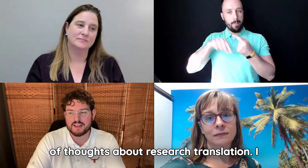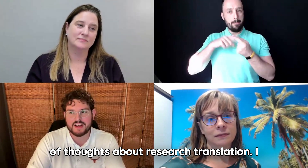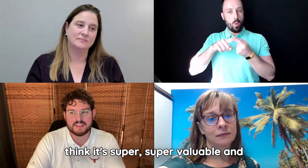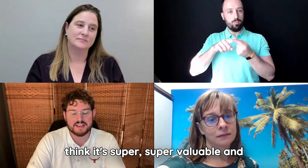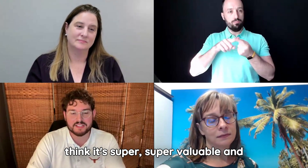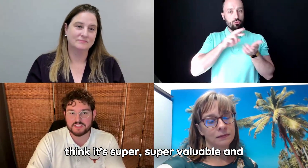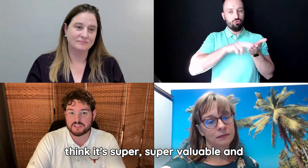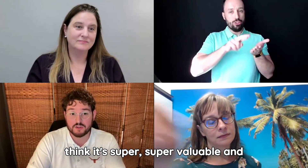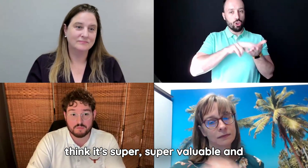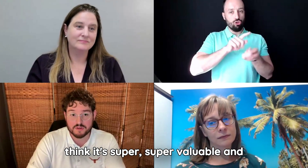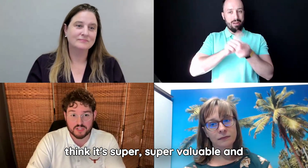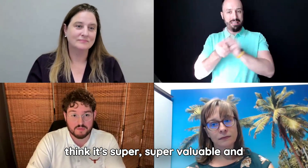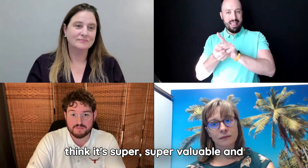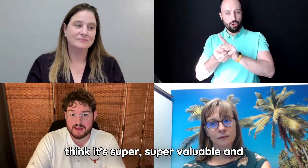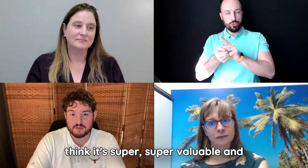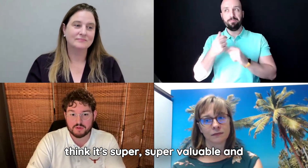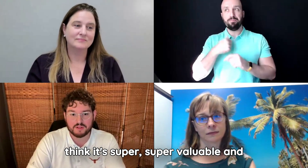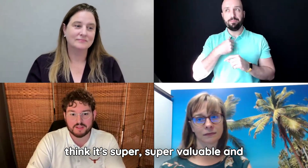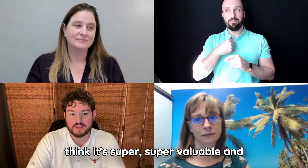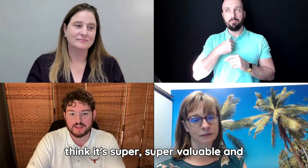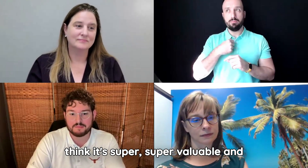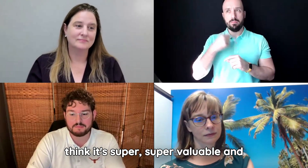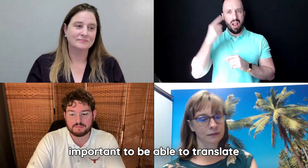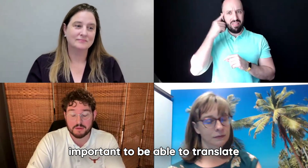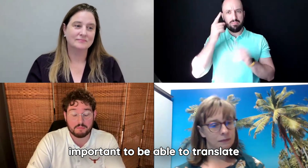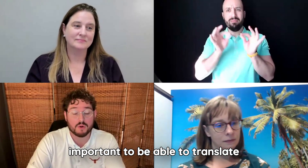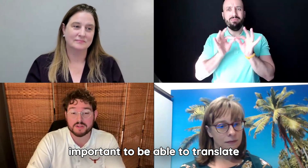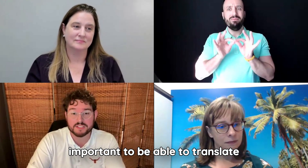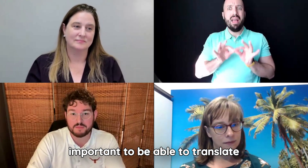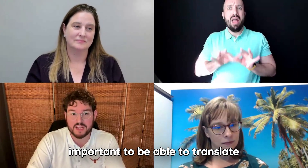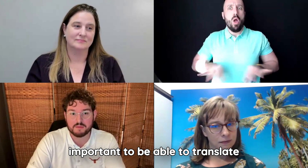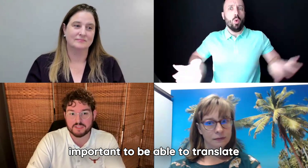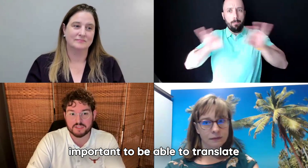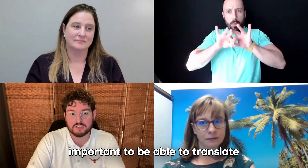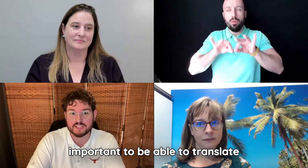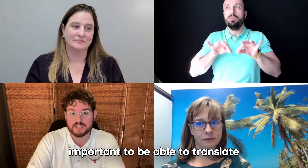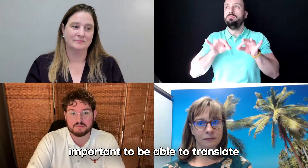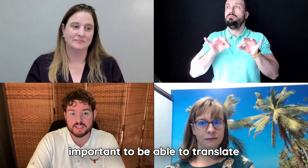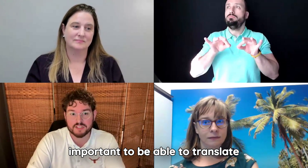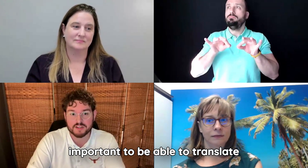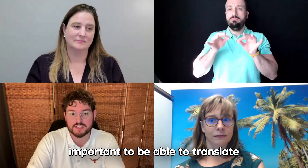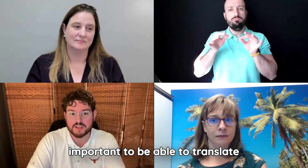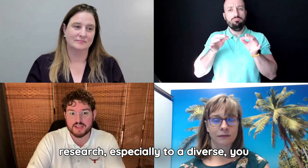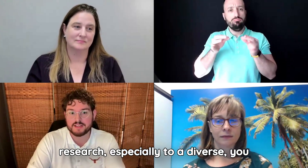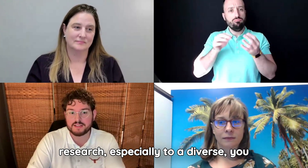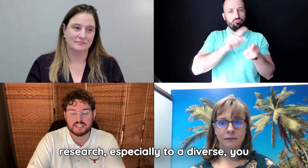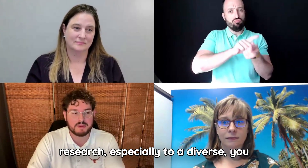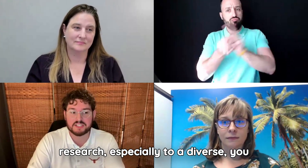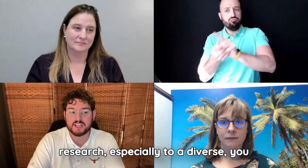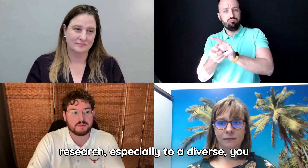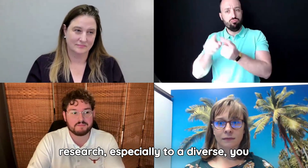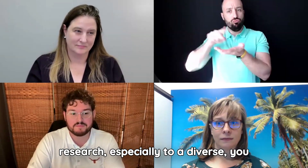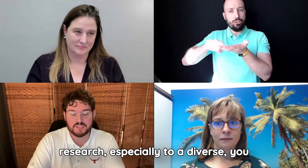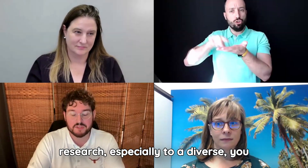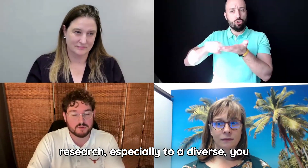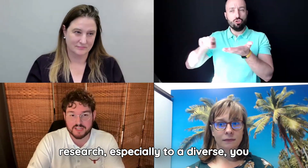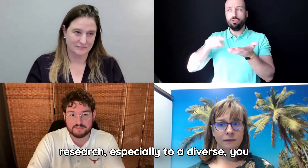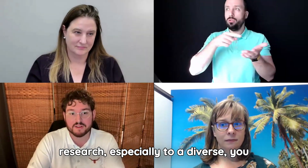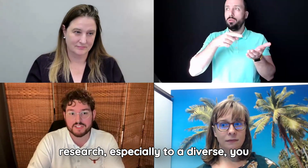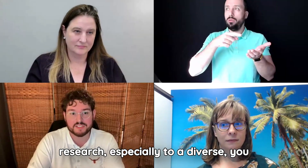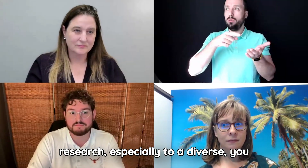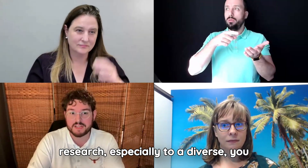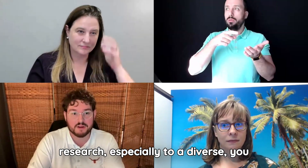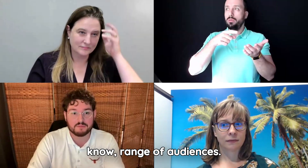translation. I think it's super, super valuable and important to be able to translate research, especially